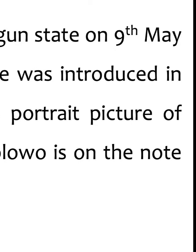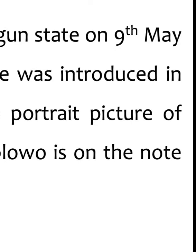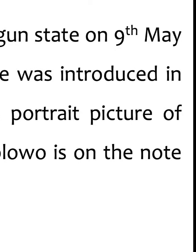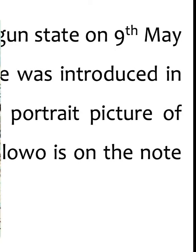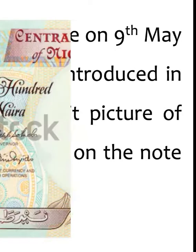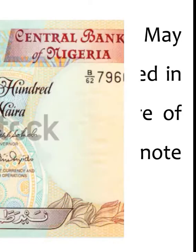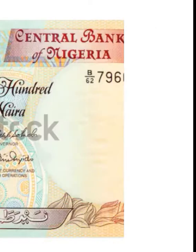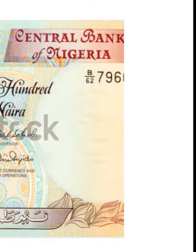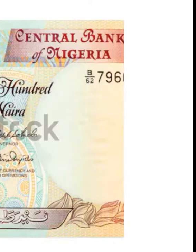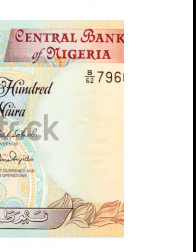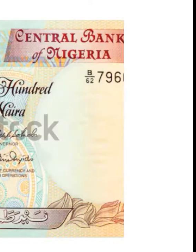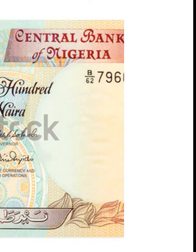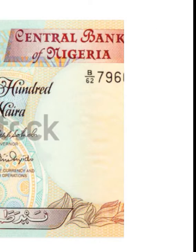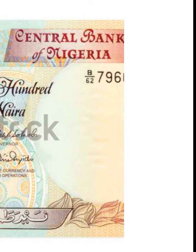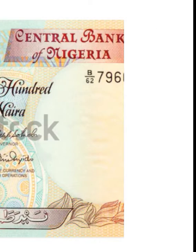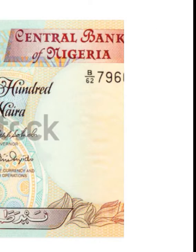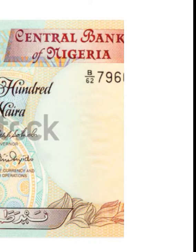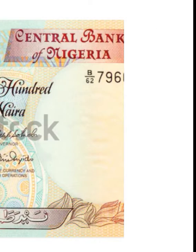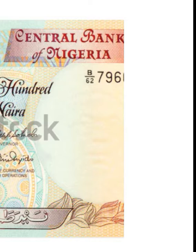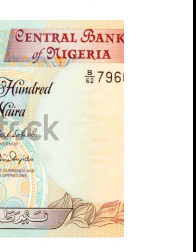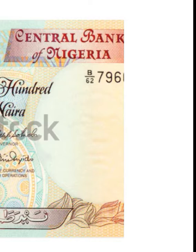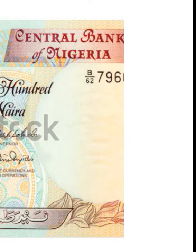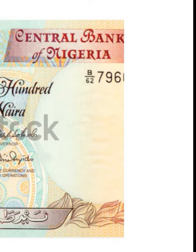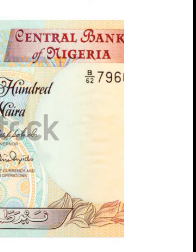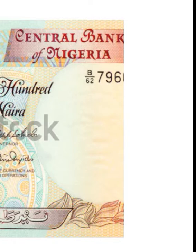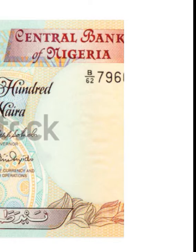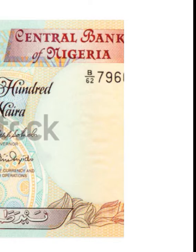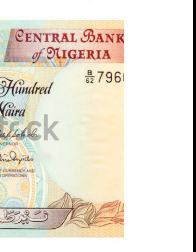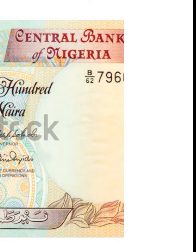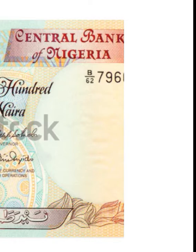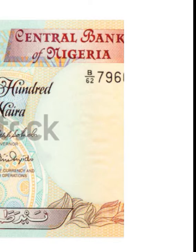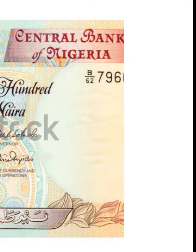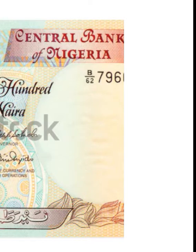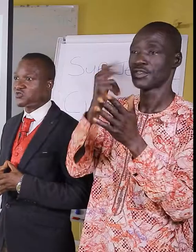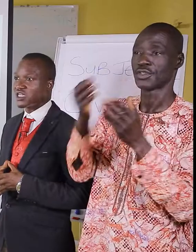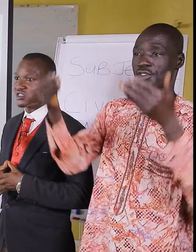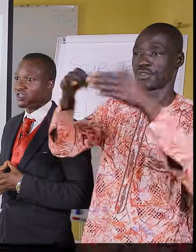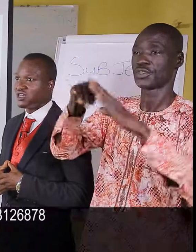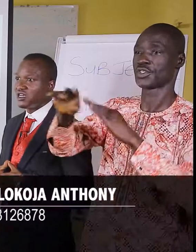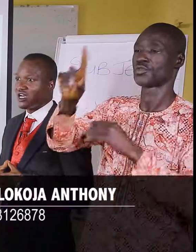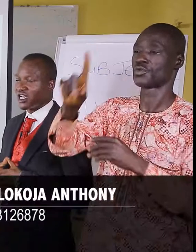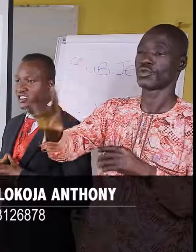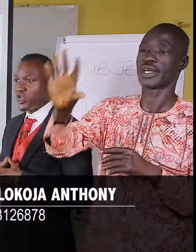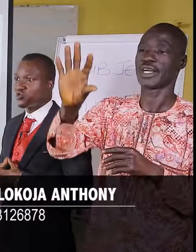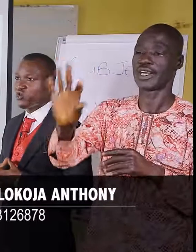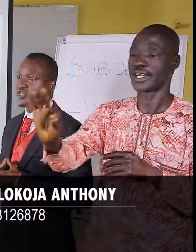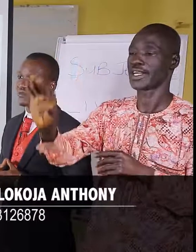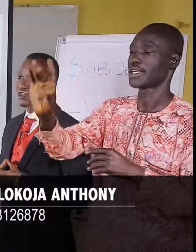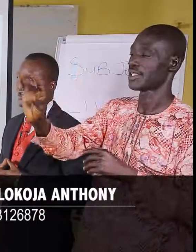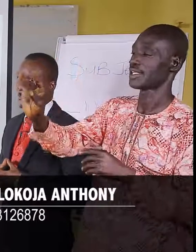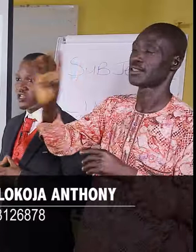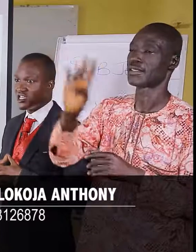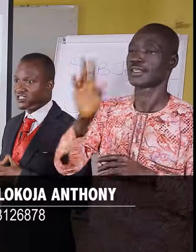honor. So my dear students, you can see the 100 Naira note that was introduced in the year 2000. And as a way to honor